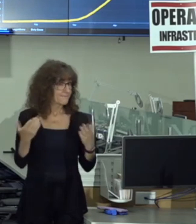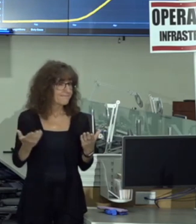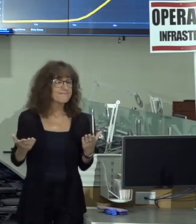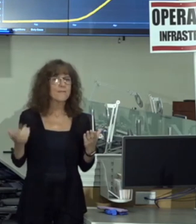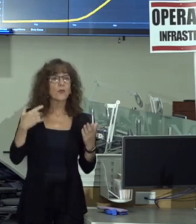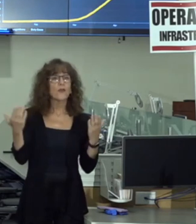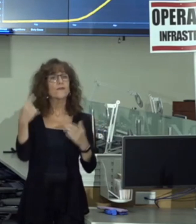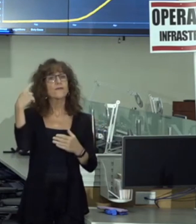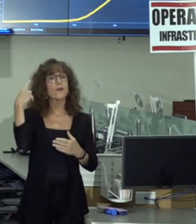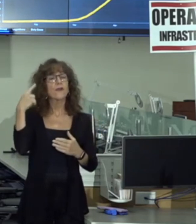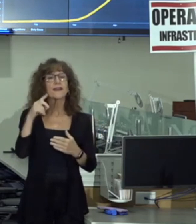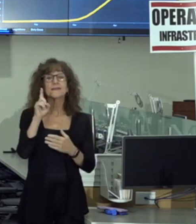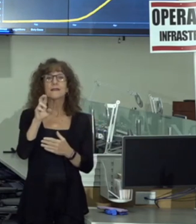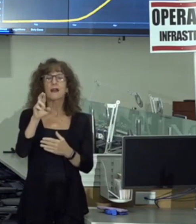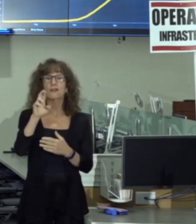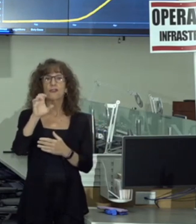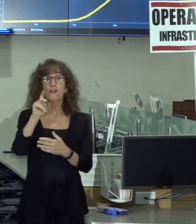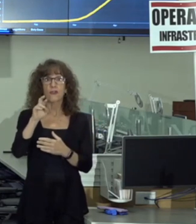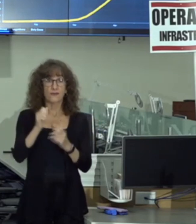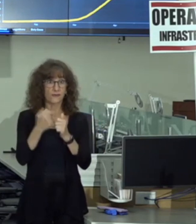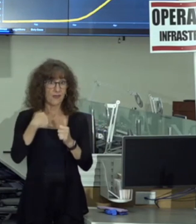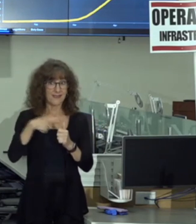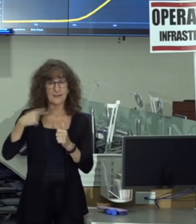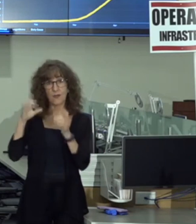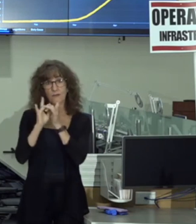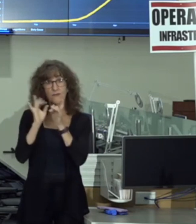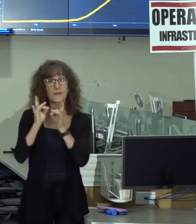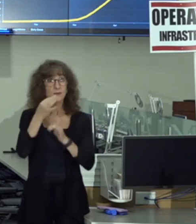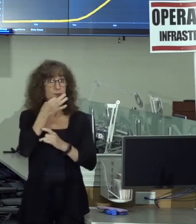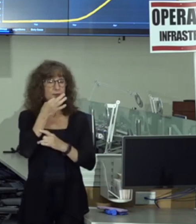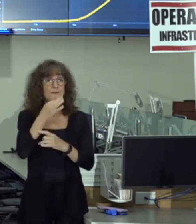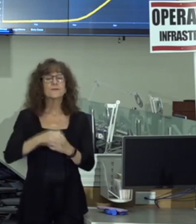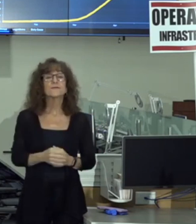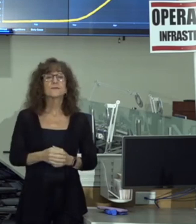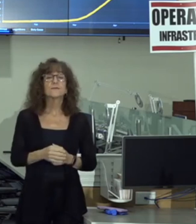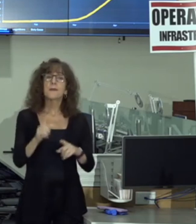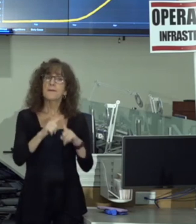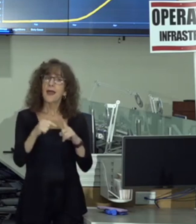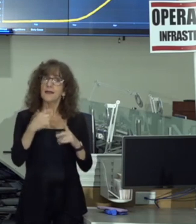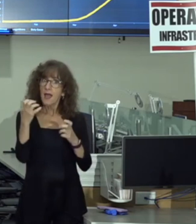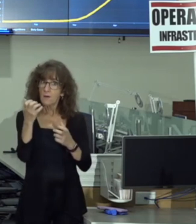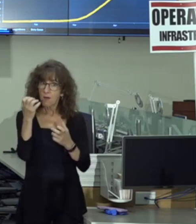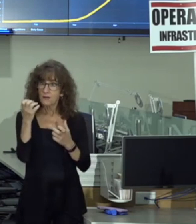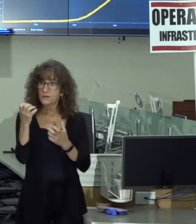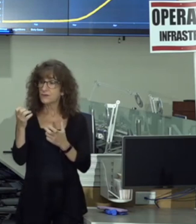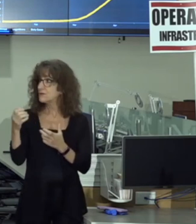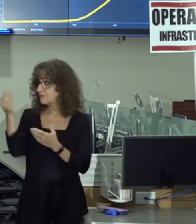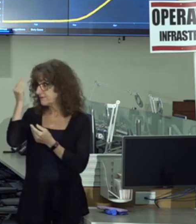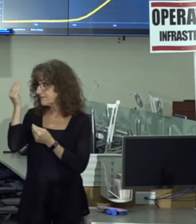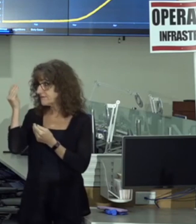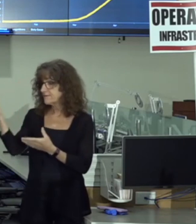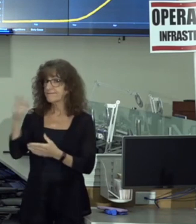here this morning. Dr. Carter is with us. We're going to hear from him just in a moment. But I do want to extend to him a